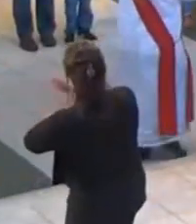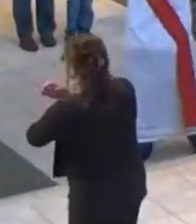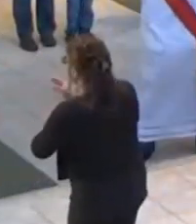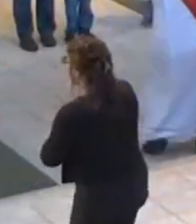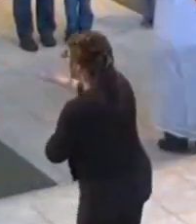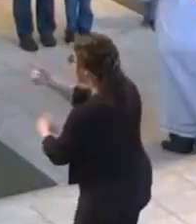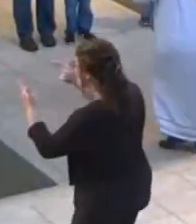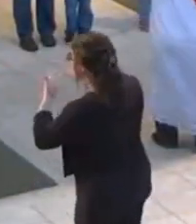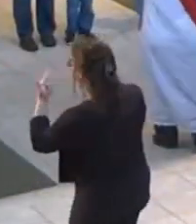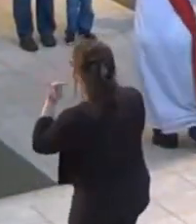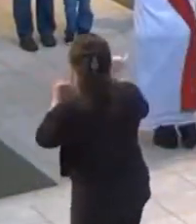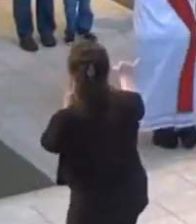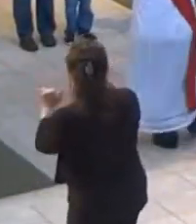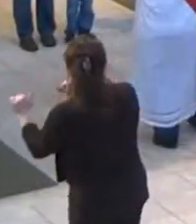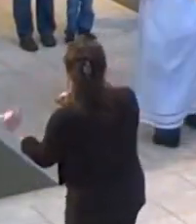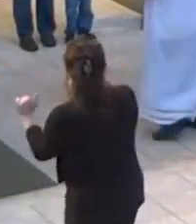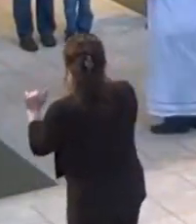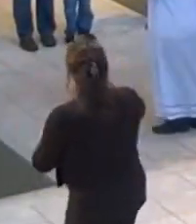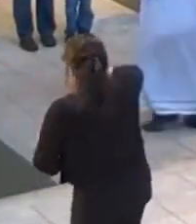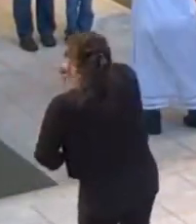Latin Mass.